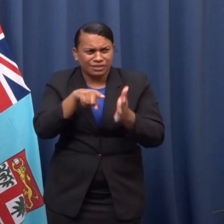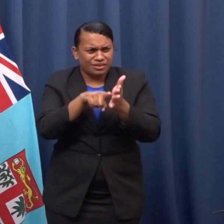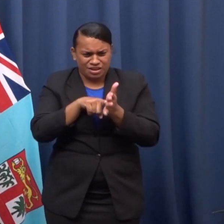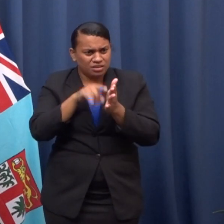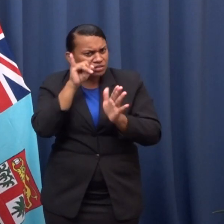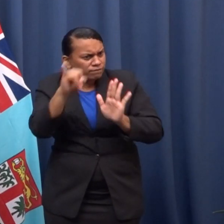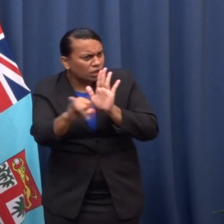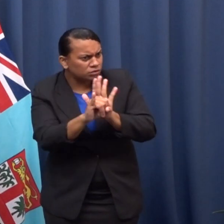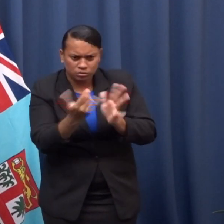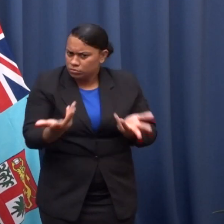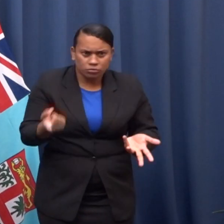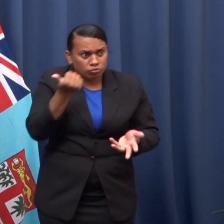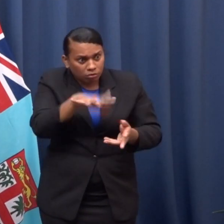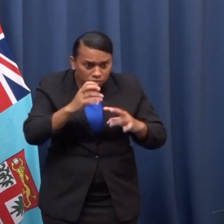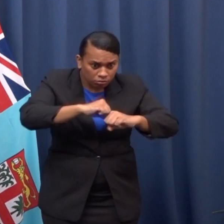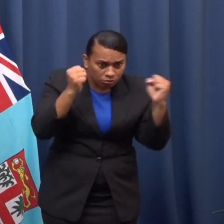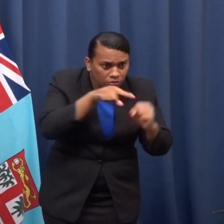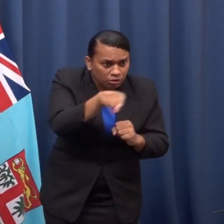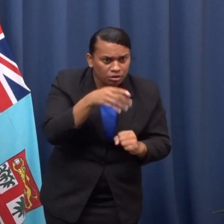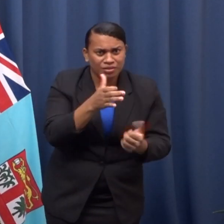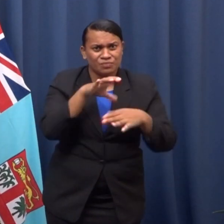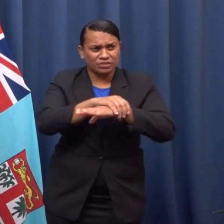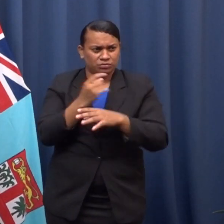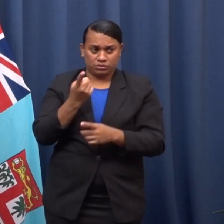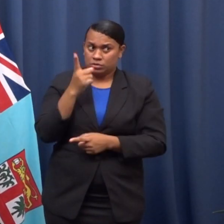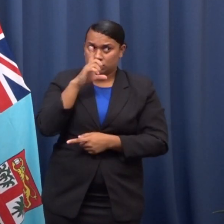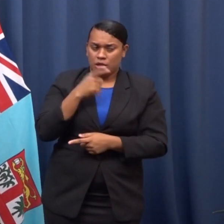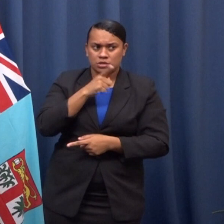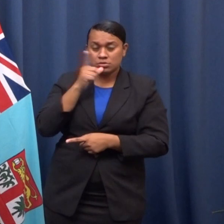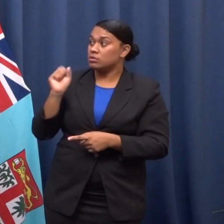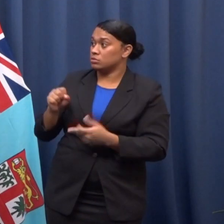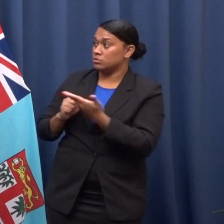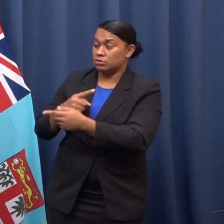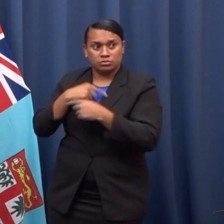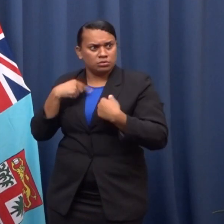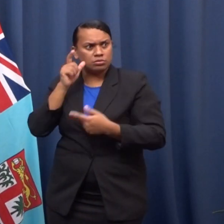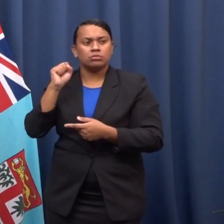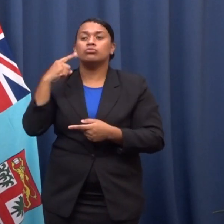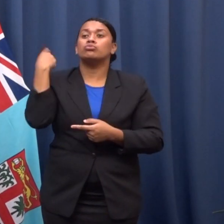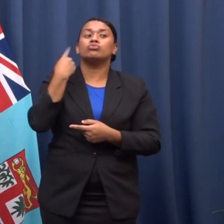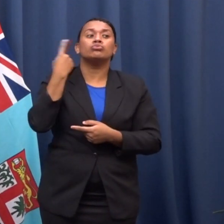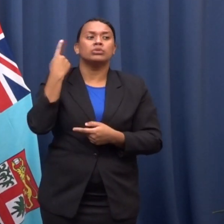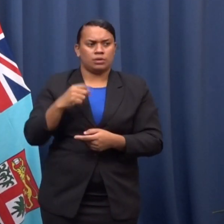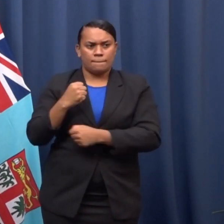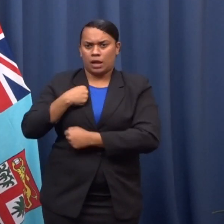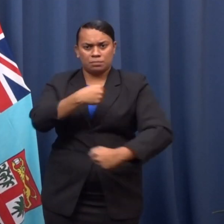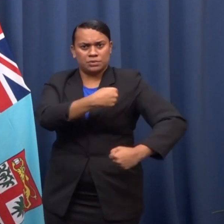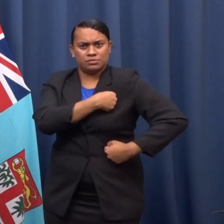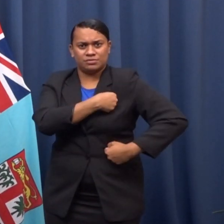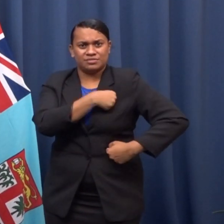police? We said it yesterday. We're working with the military on areas that they are covering. We've